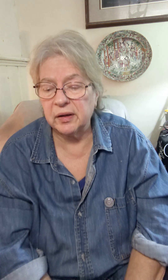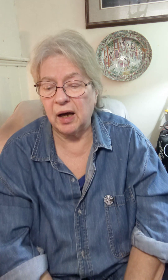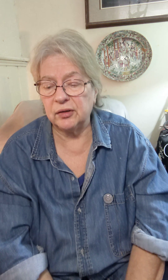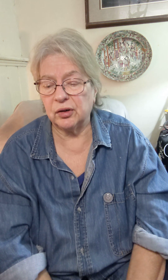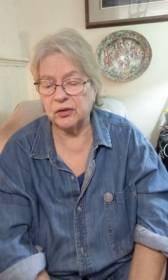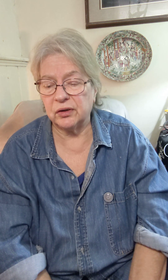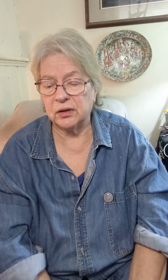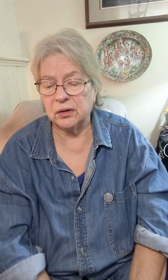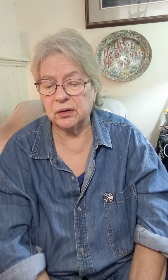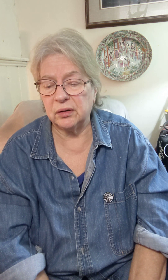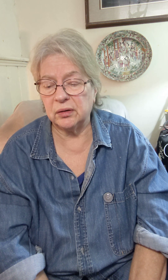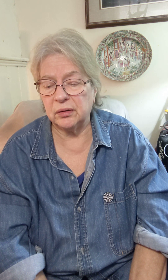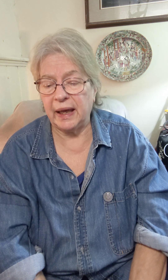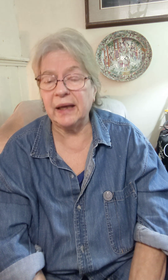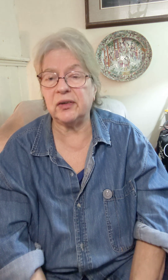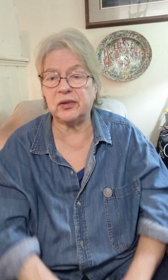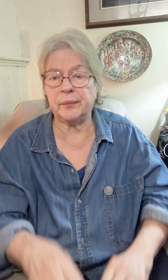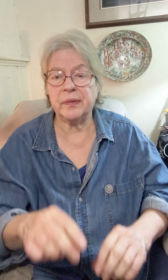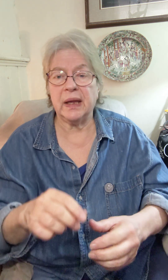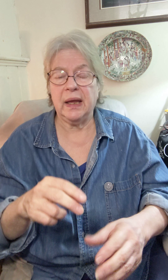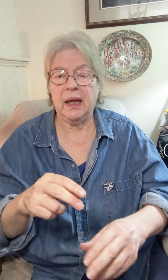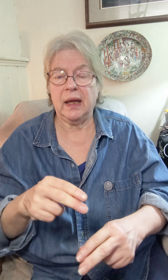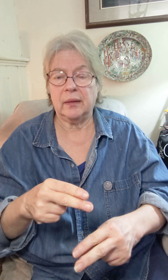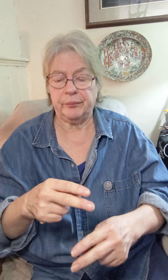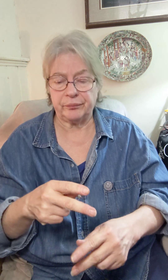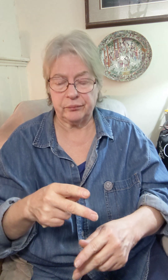hot dogs. Eggs.